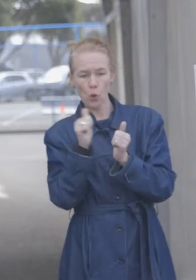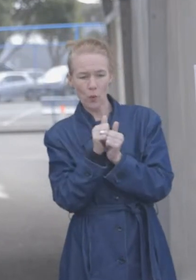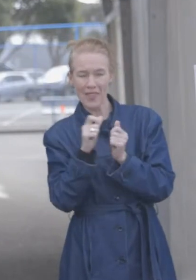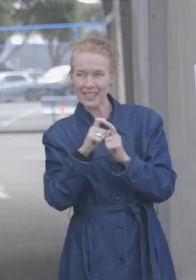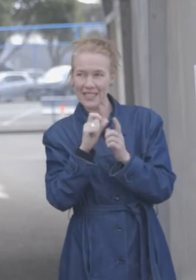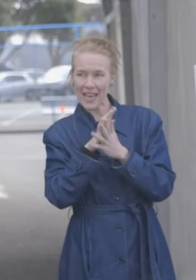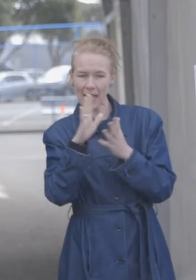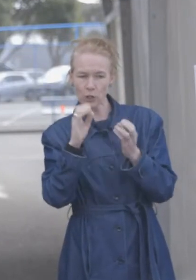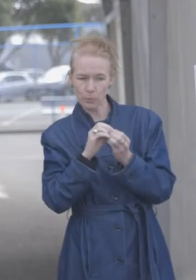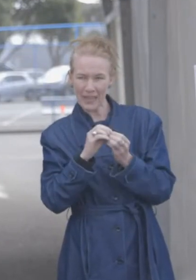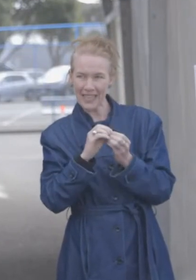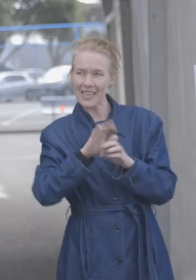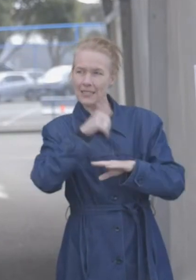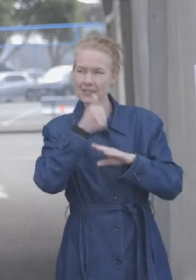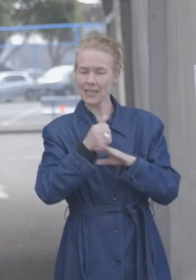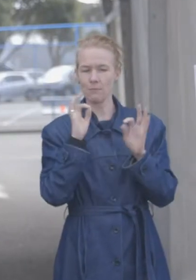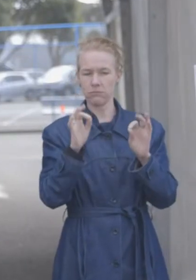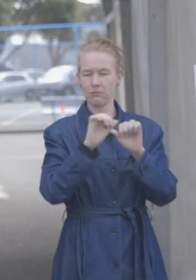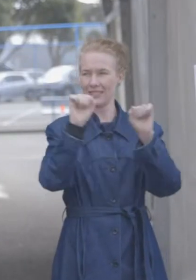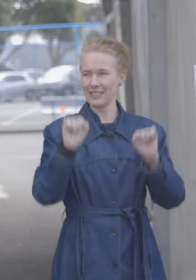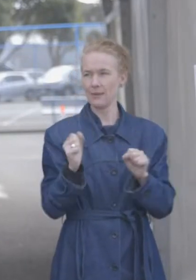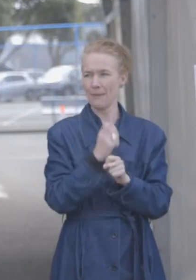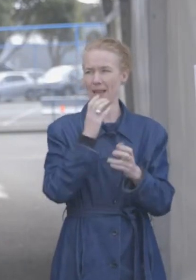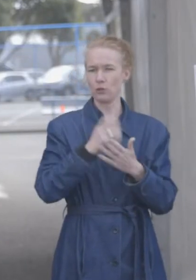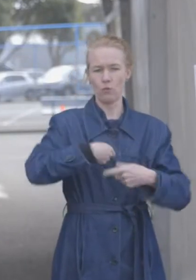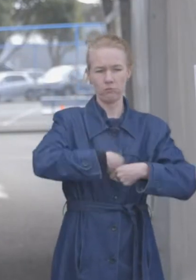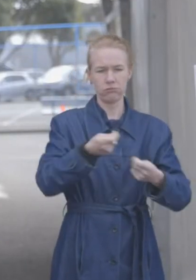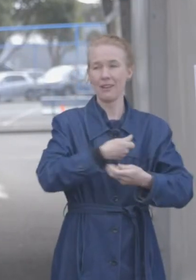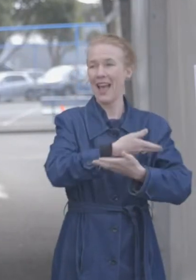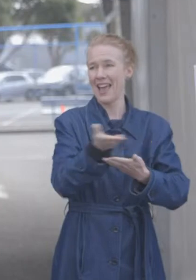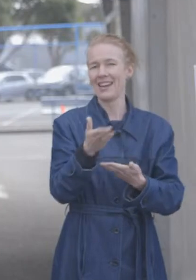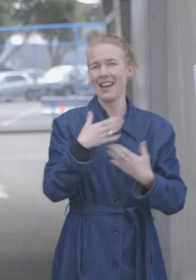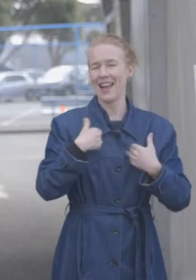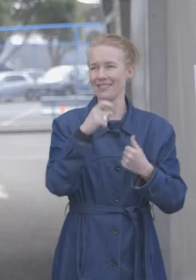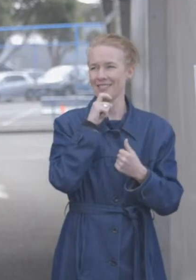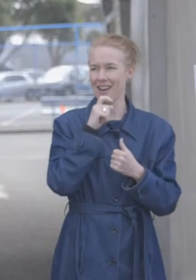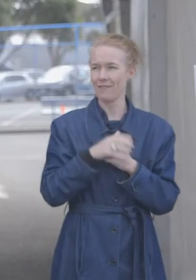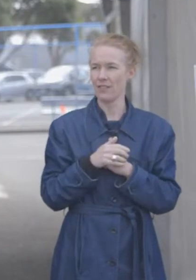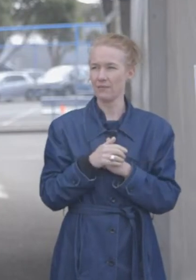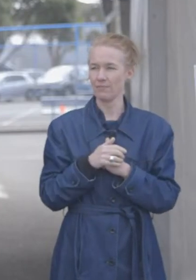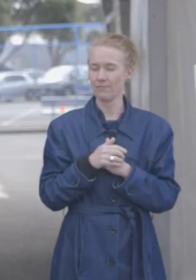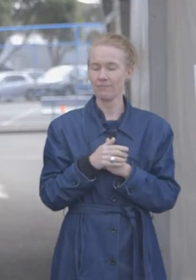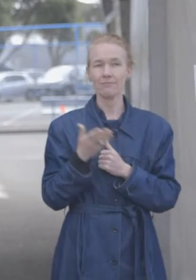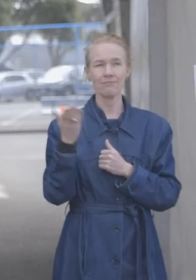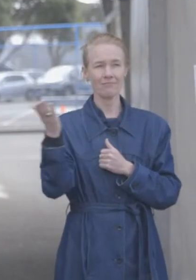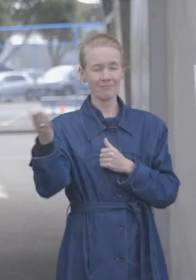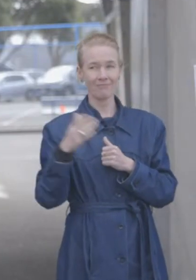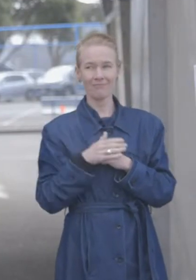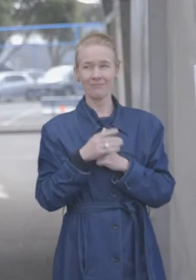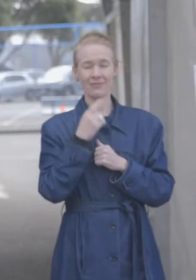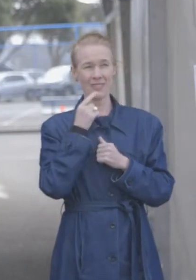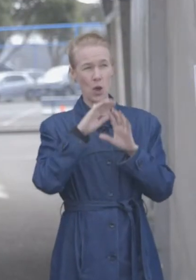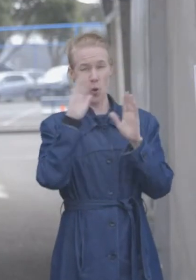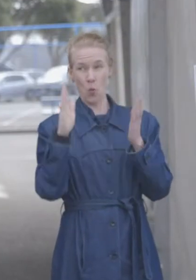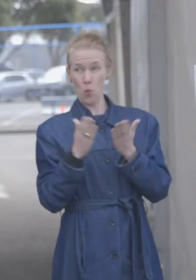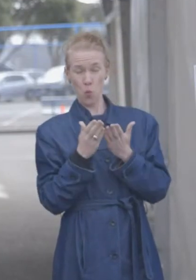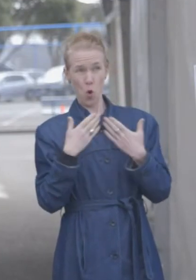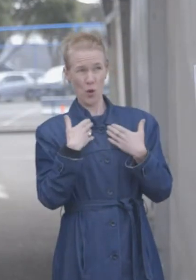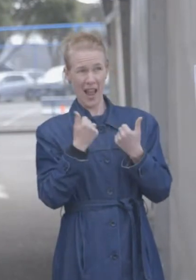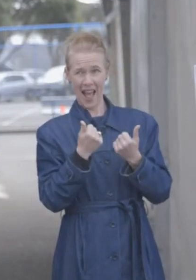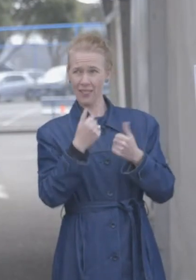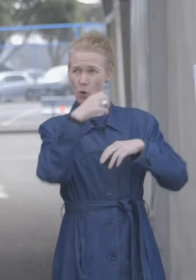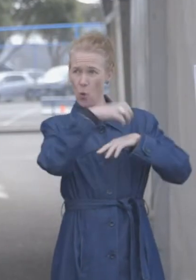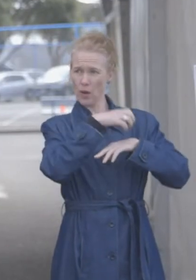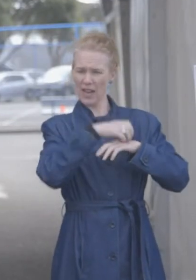our healthcare workers. And lastly, the World Health Organisation is publicly praising New Zealand for its 100 days for emission-free. What's the message there? Well,